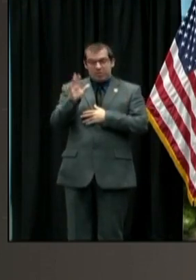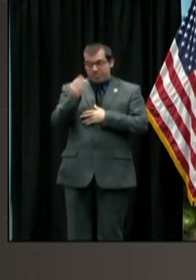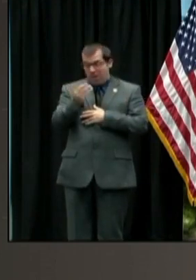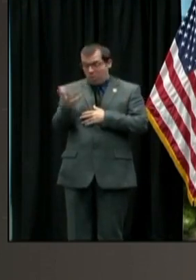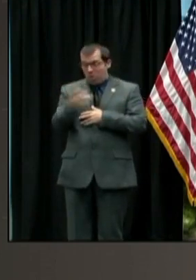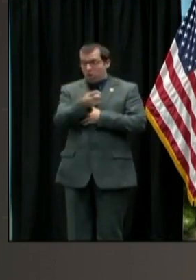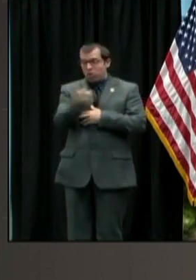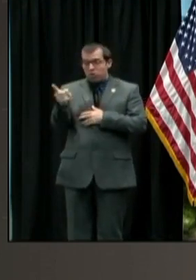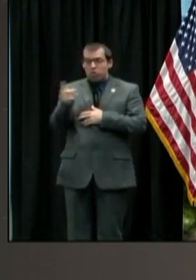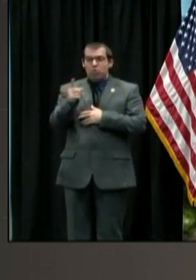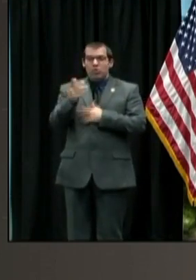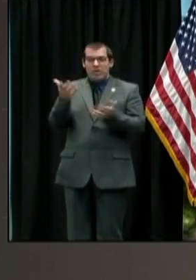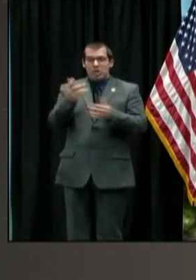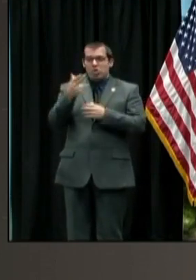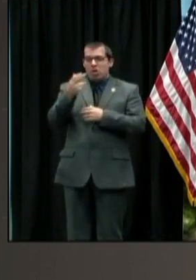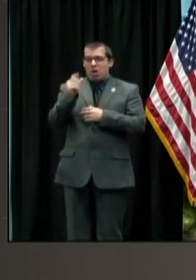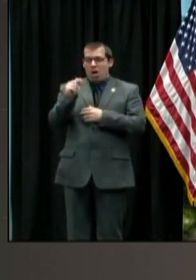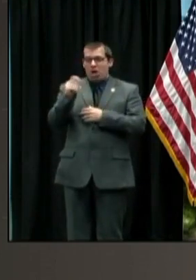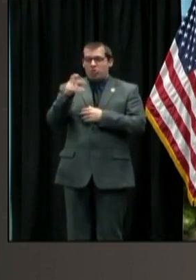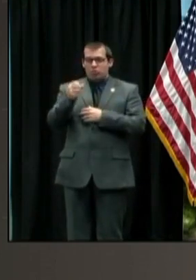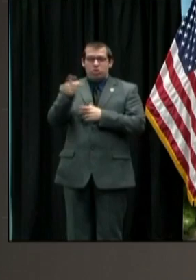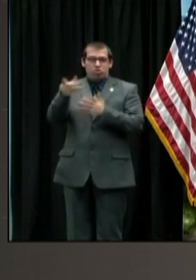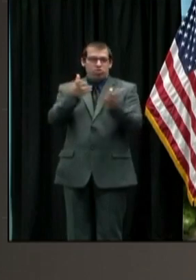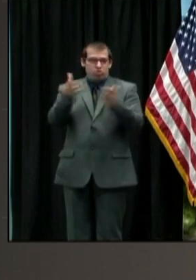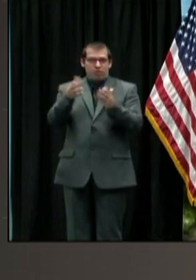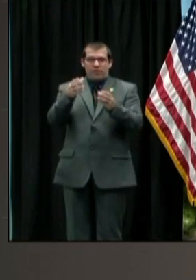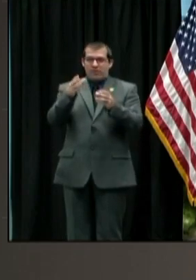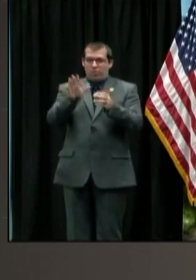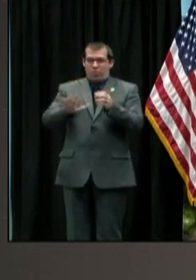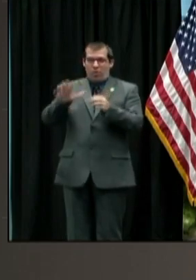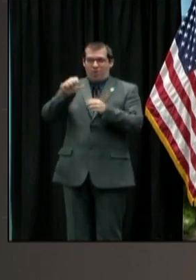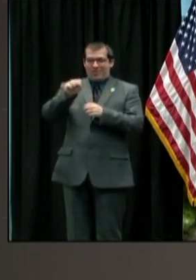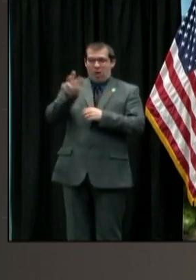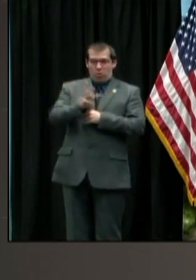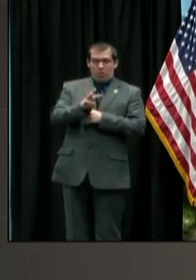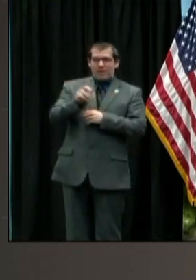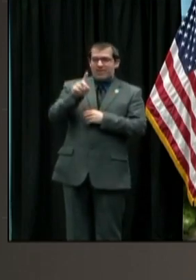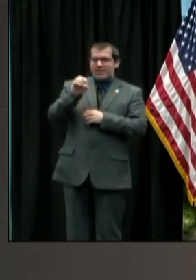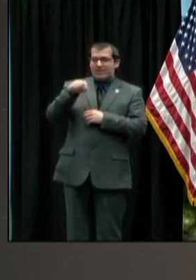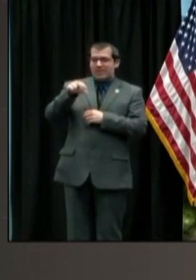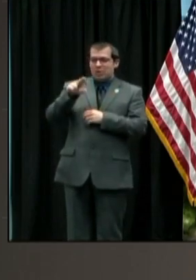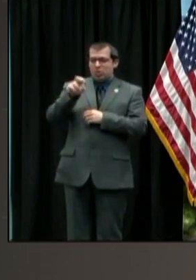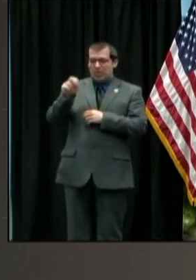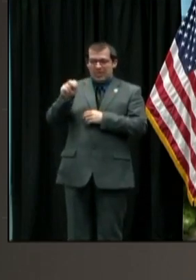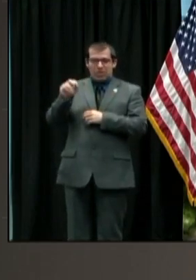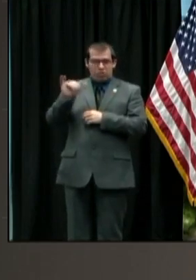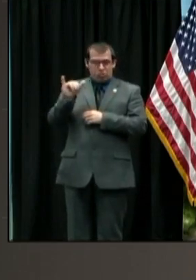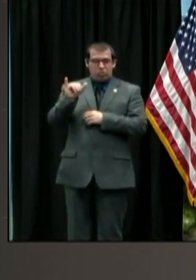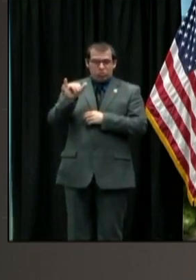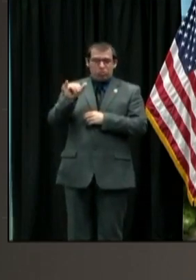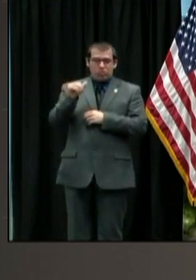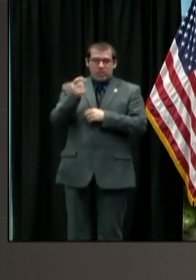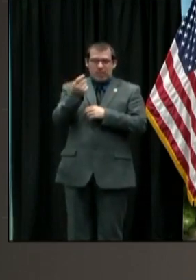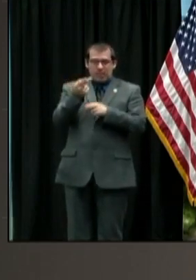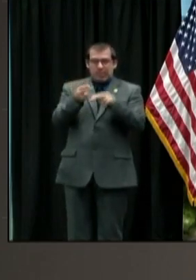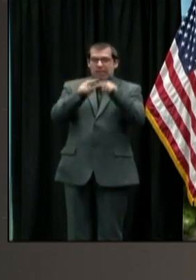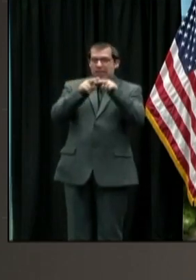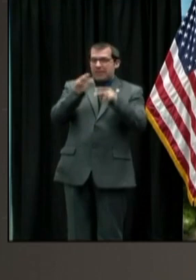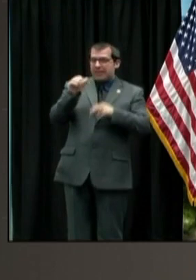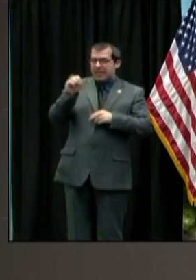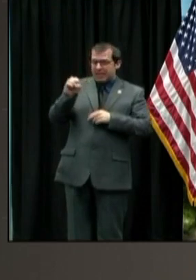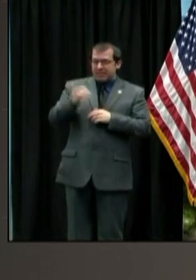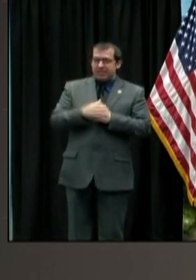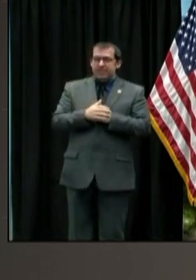Hot Springs are serving patients throughout the Southwest, including DeQueen, that's had sort of an uptick in